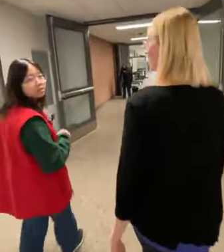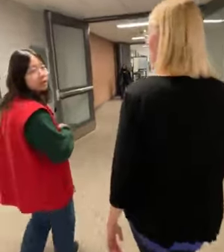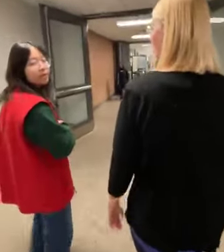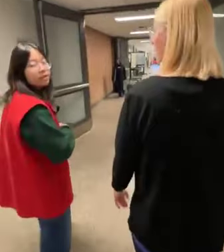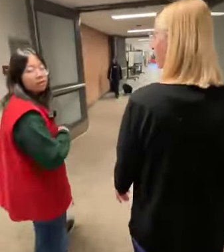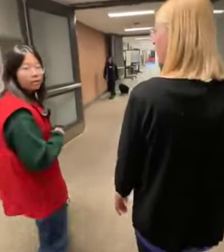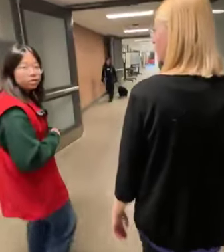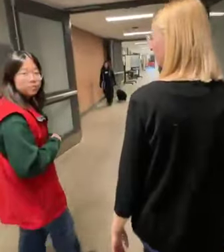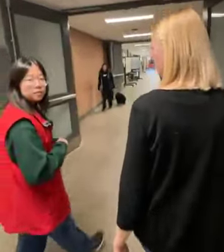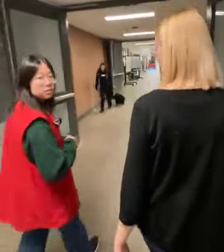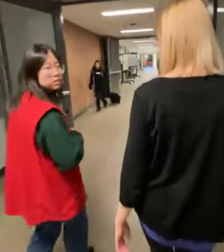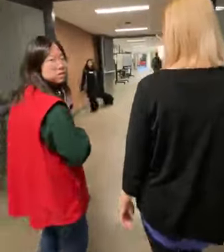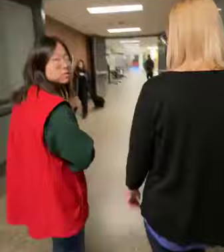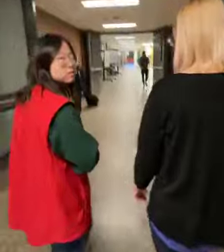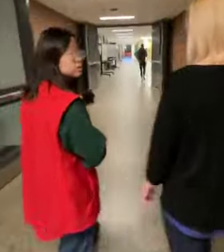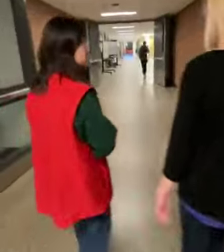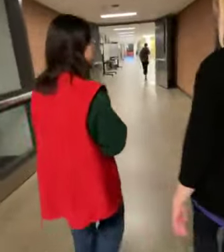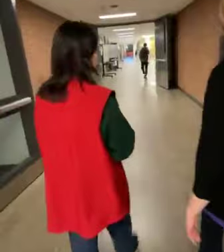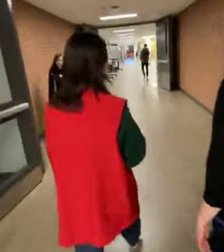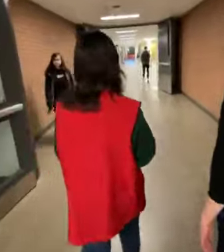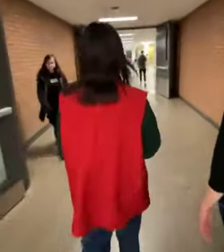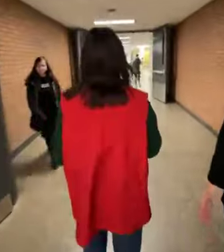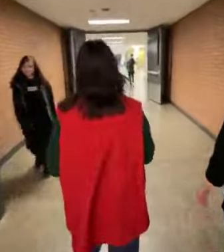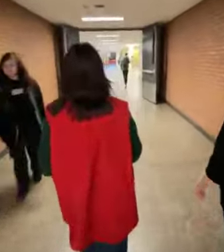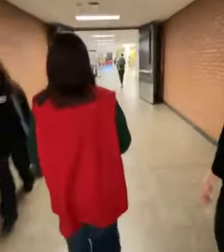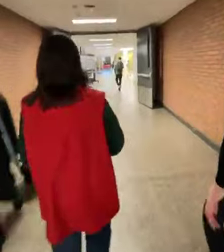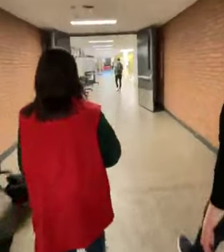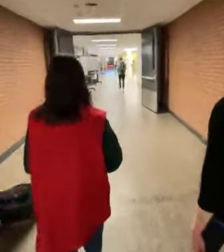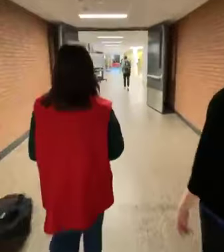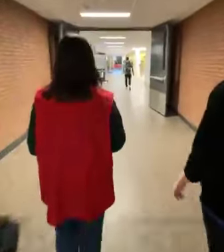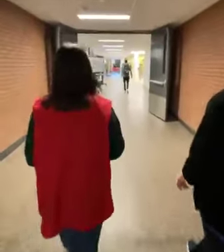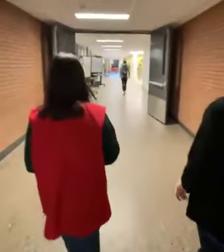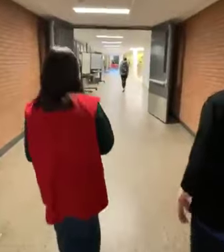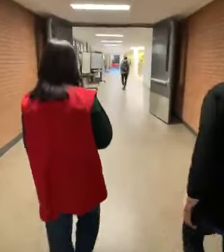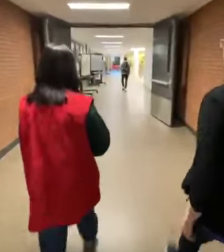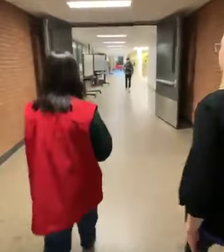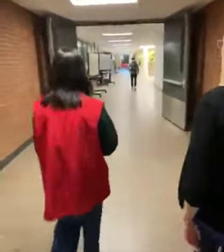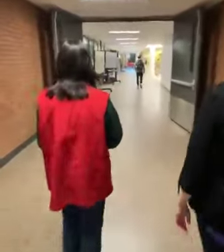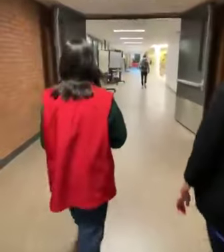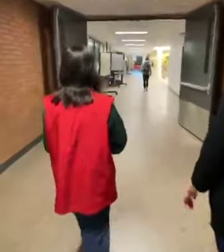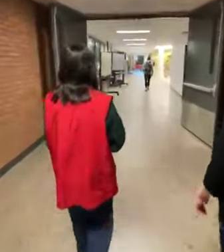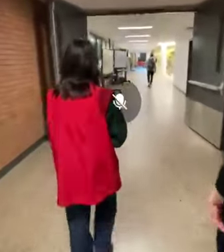And do you need to stop at the makerspaces? You can. You can.